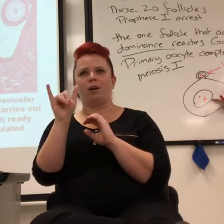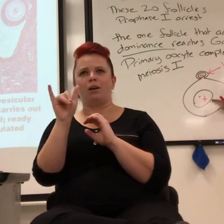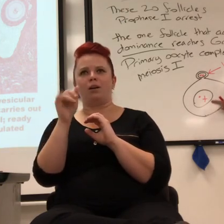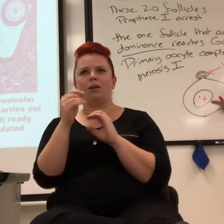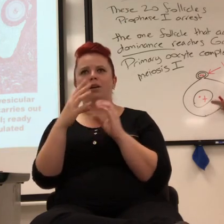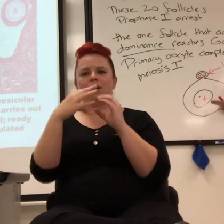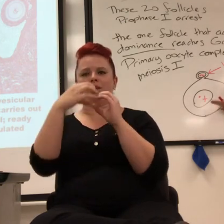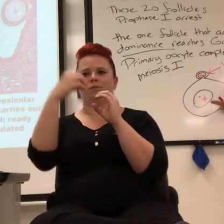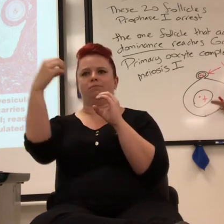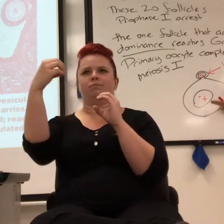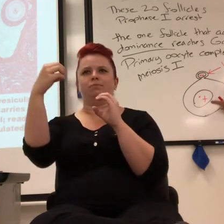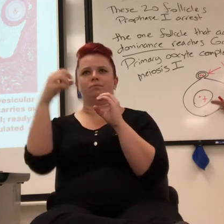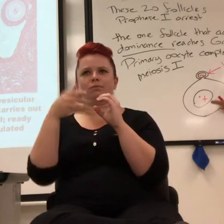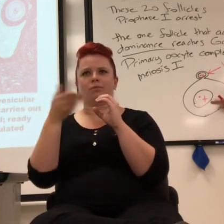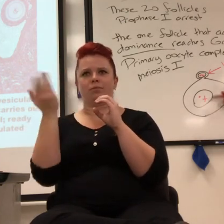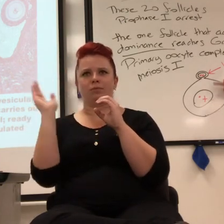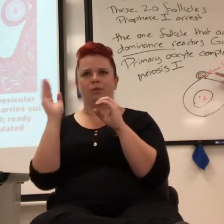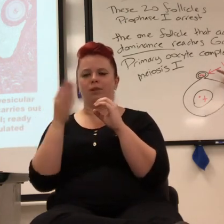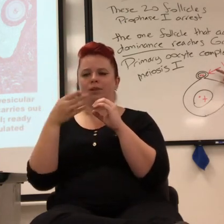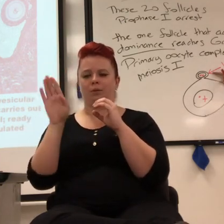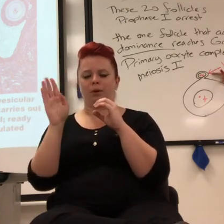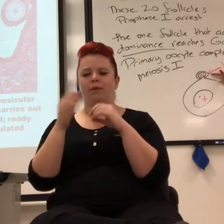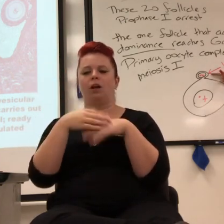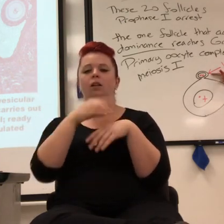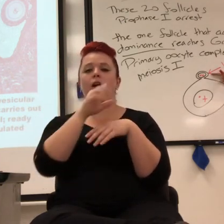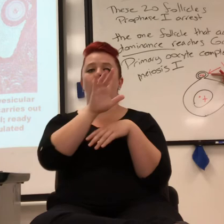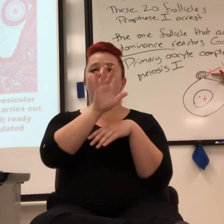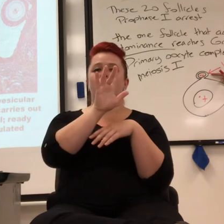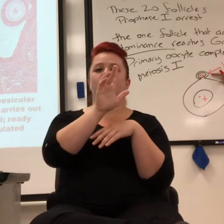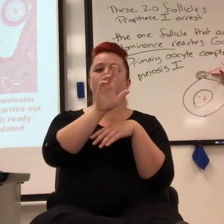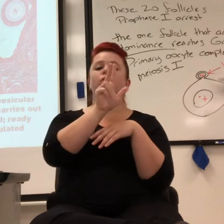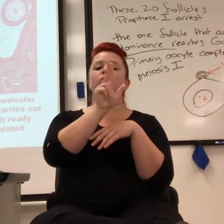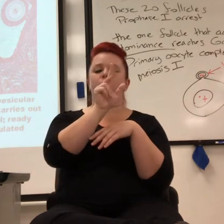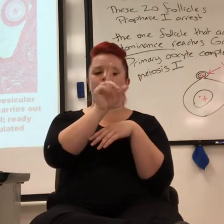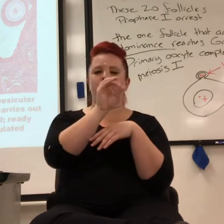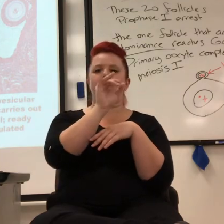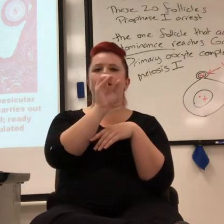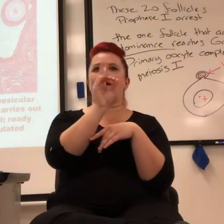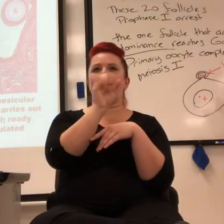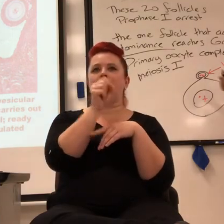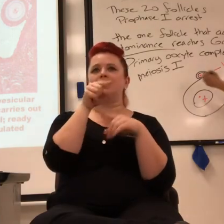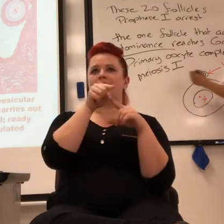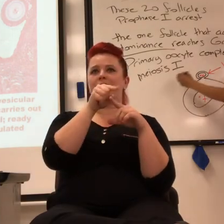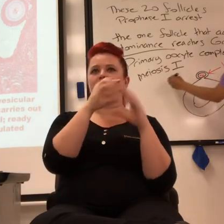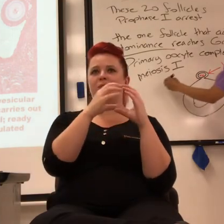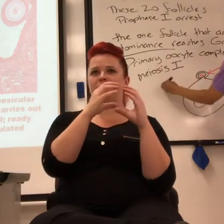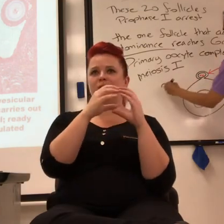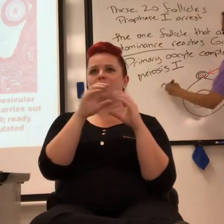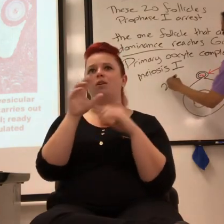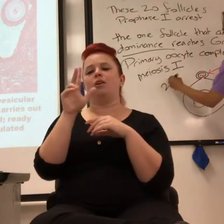dyads in this cell, 23 dyads in that one.